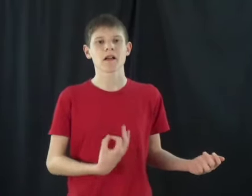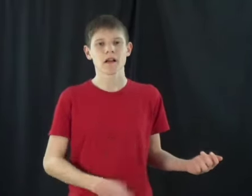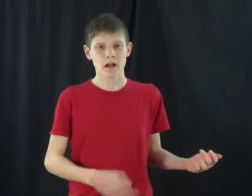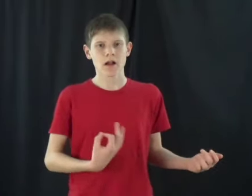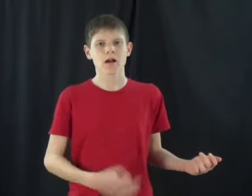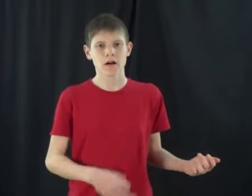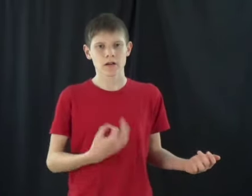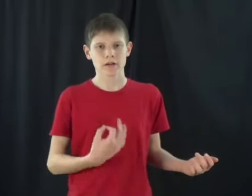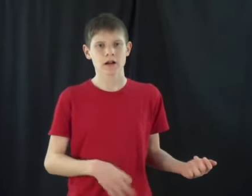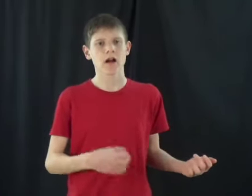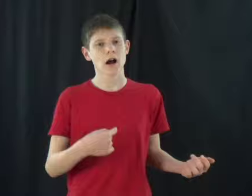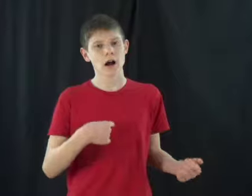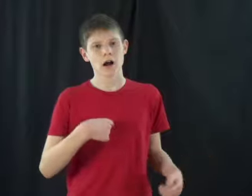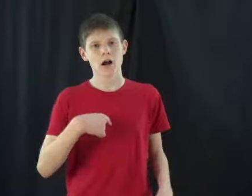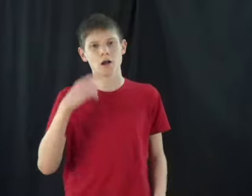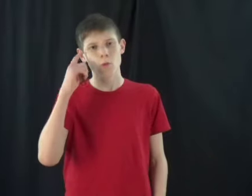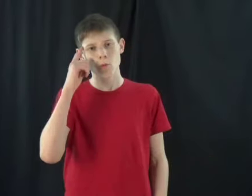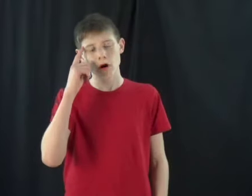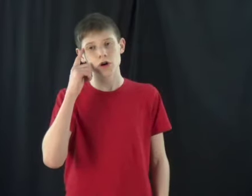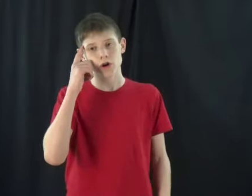When I wonder